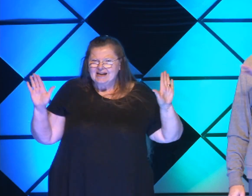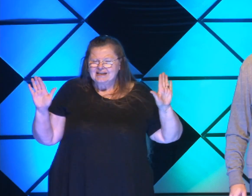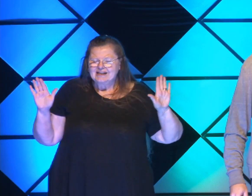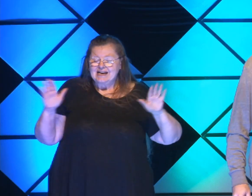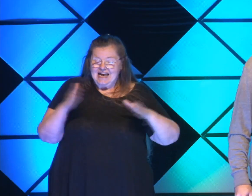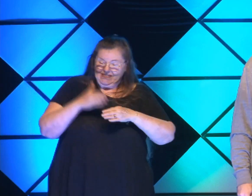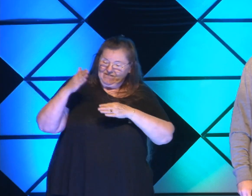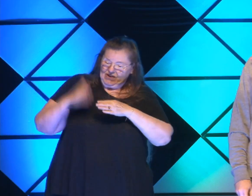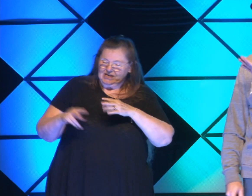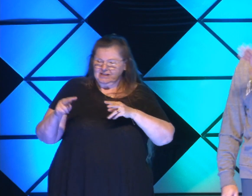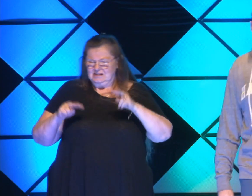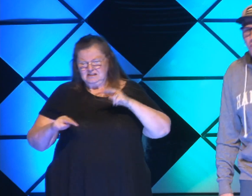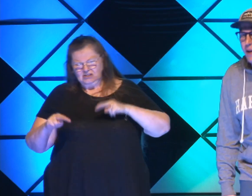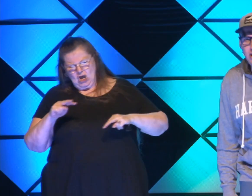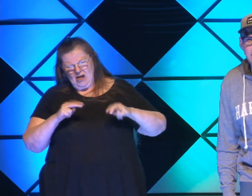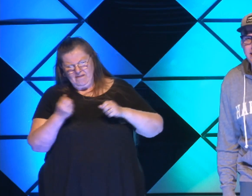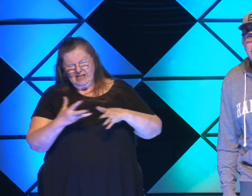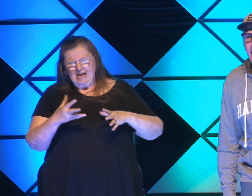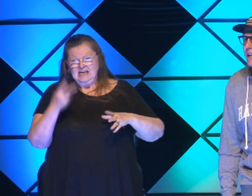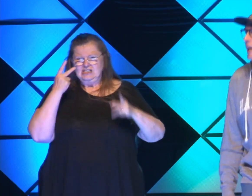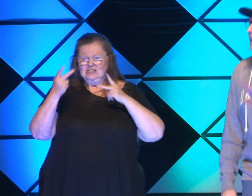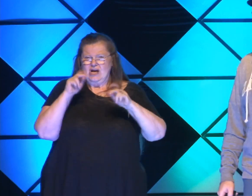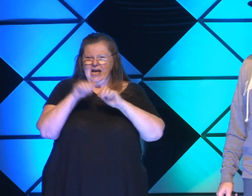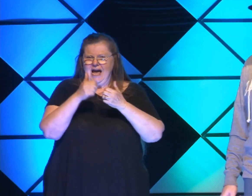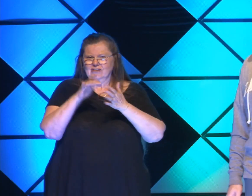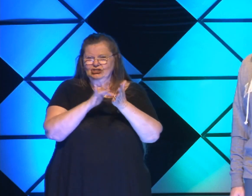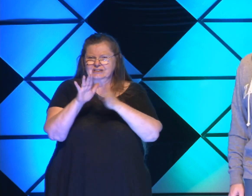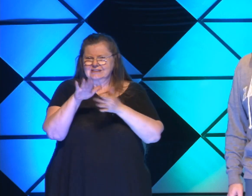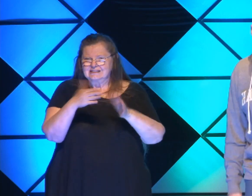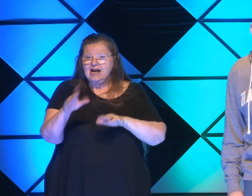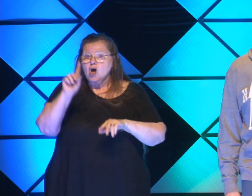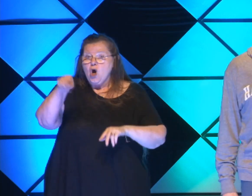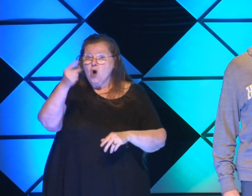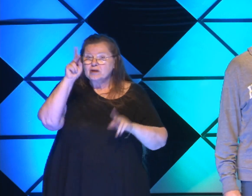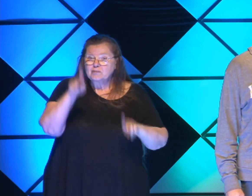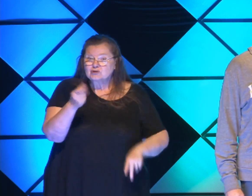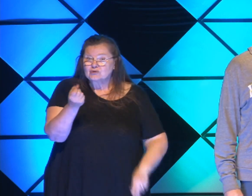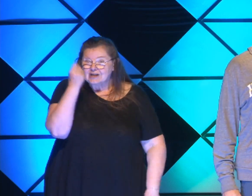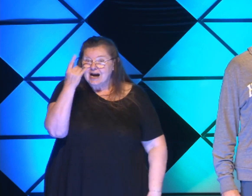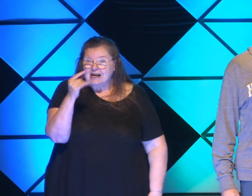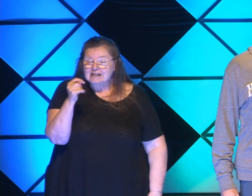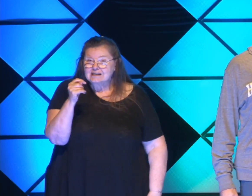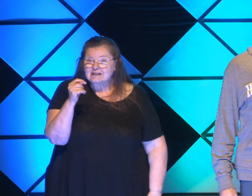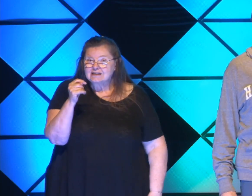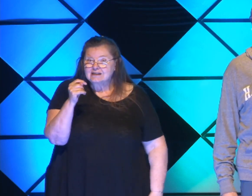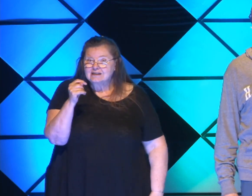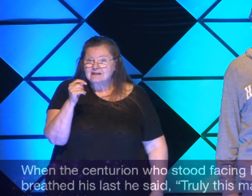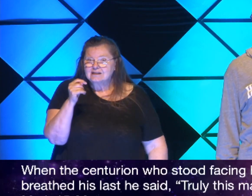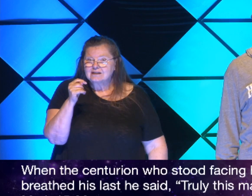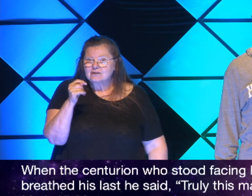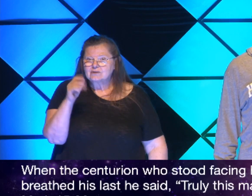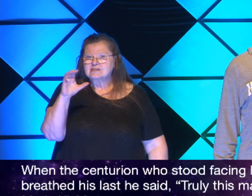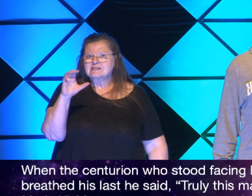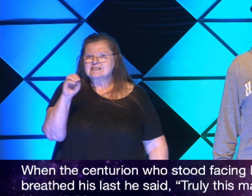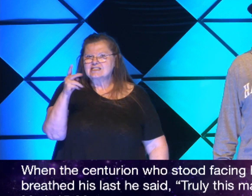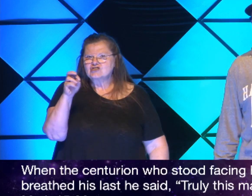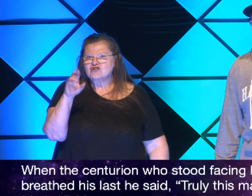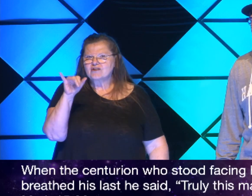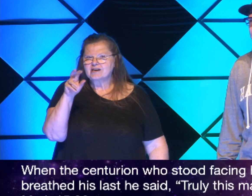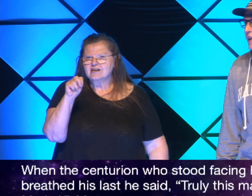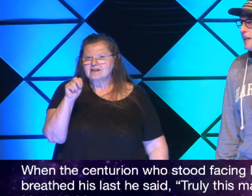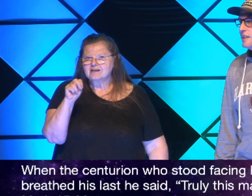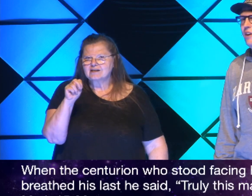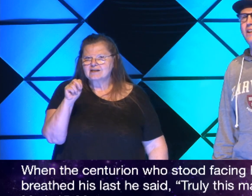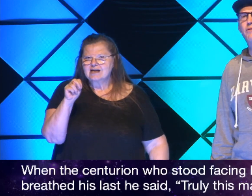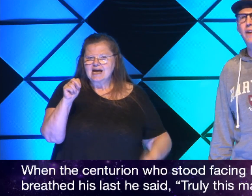after seeing it all, after seeing the way Jesus died, the only one who got it was the centurion. And the